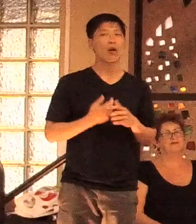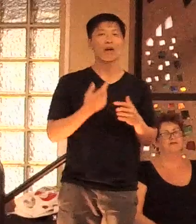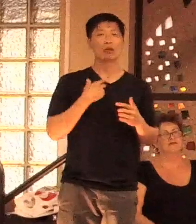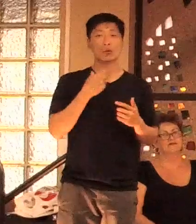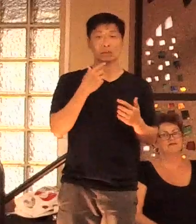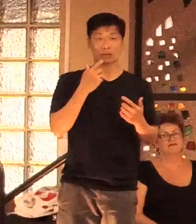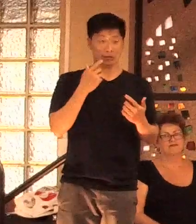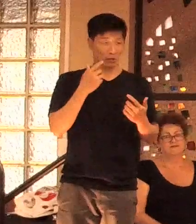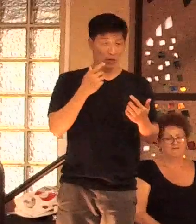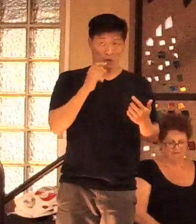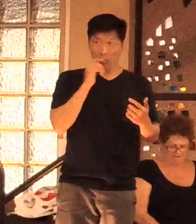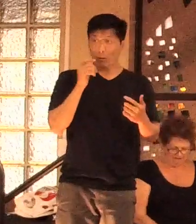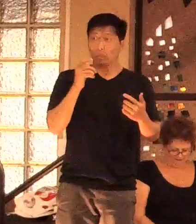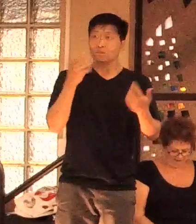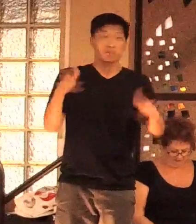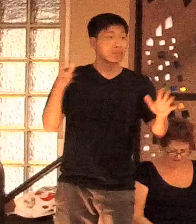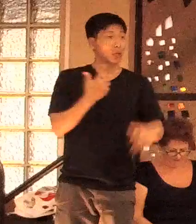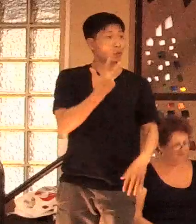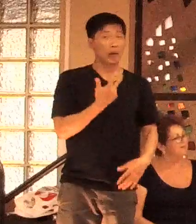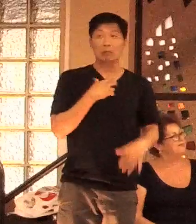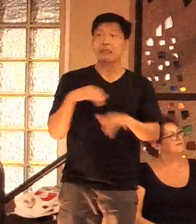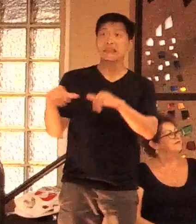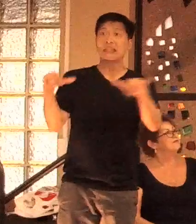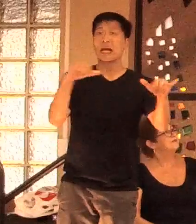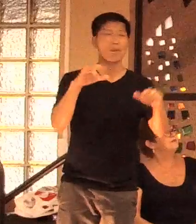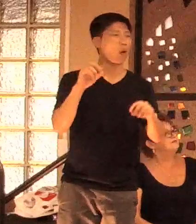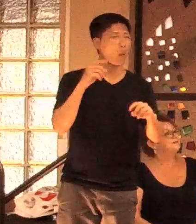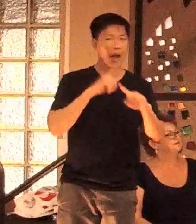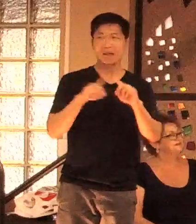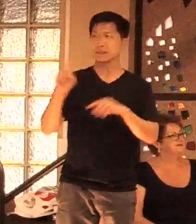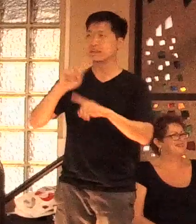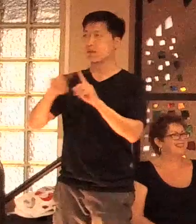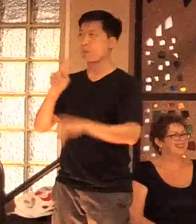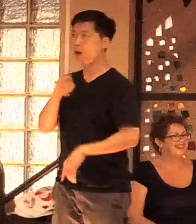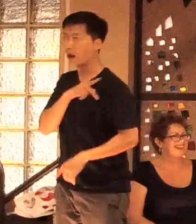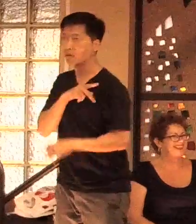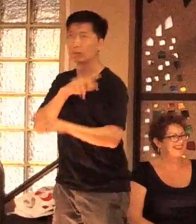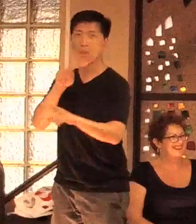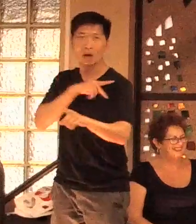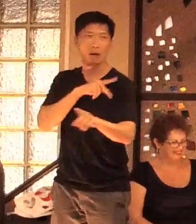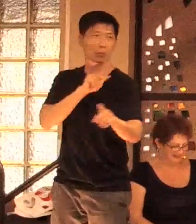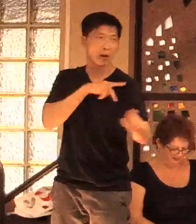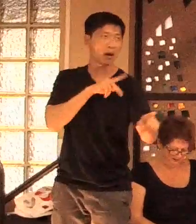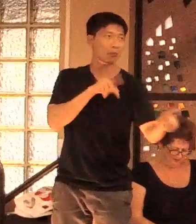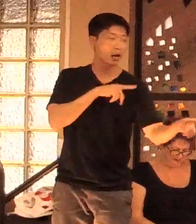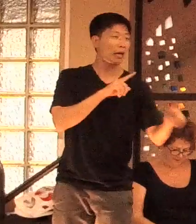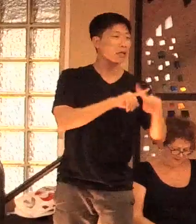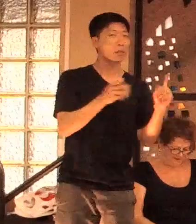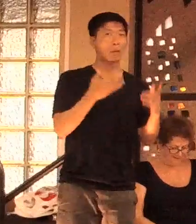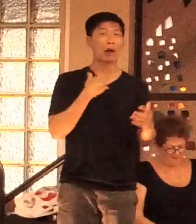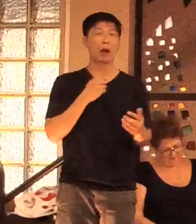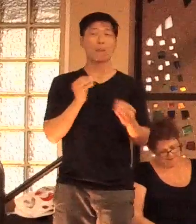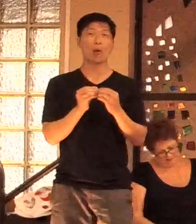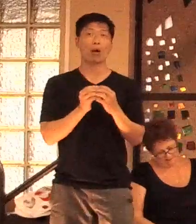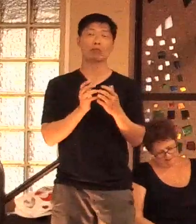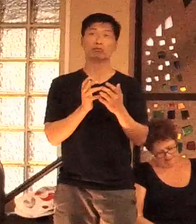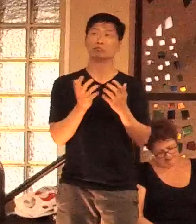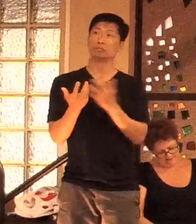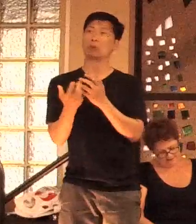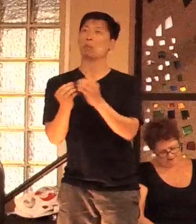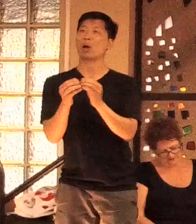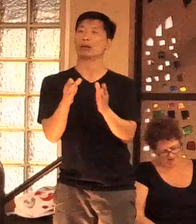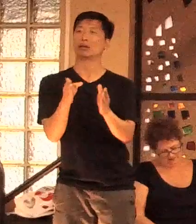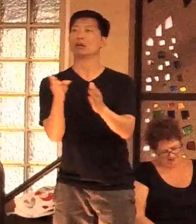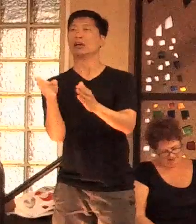same. We're not all the same. We have our own personalities. So maybe I belong a little bit on the saltwater